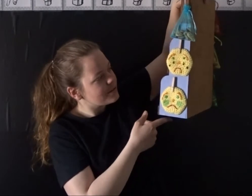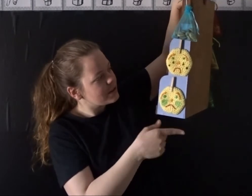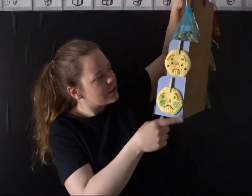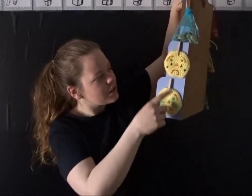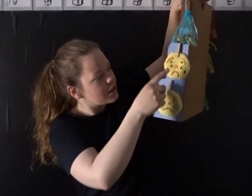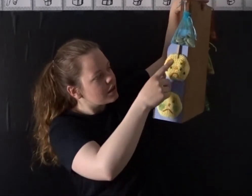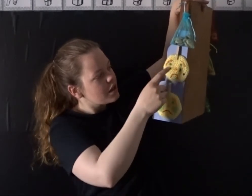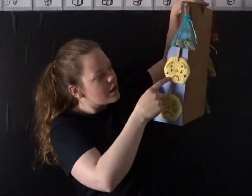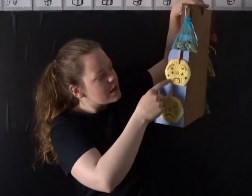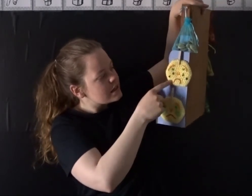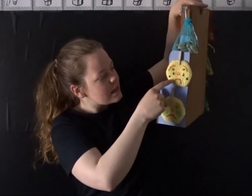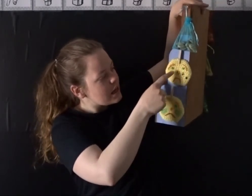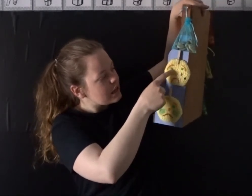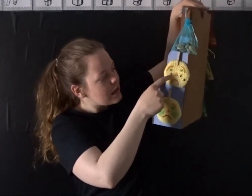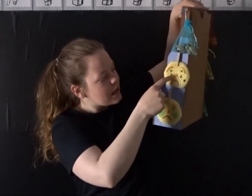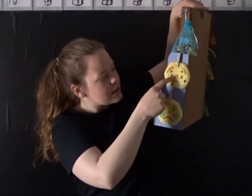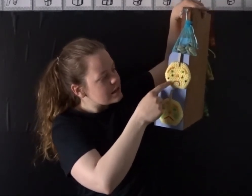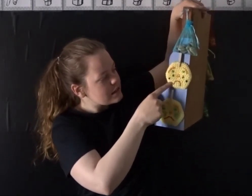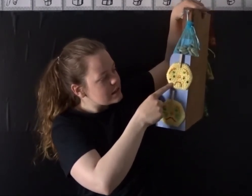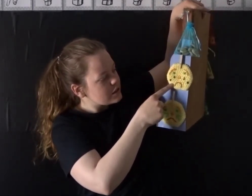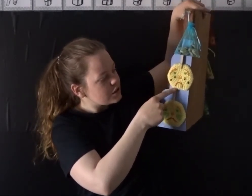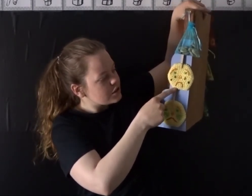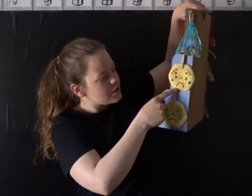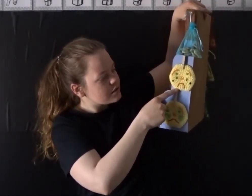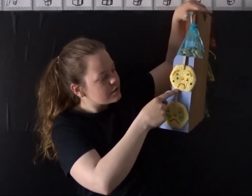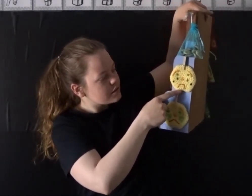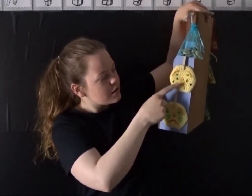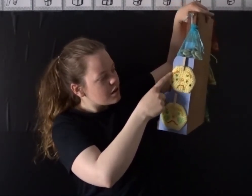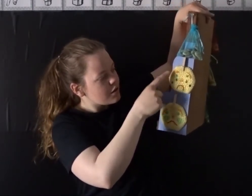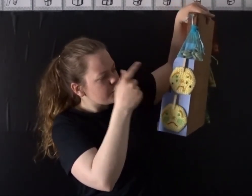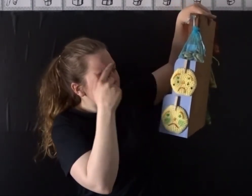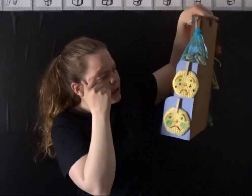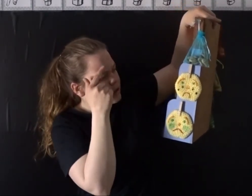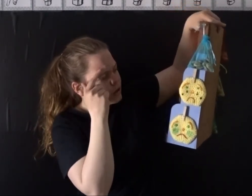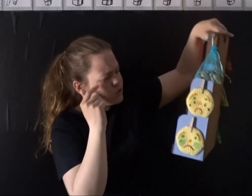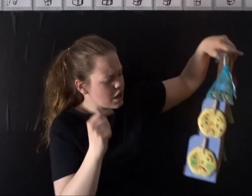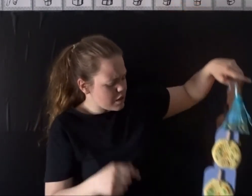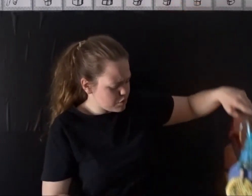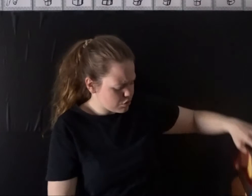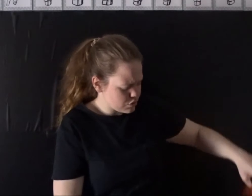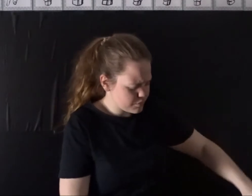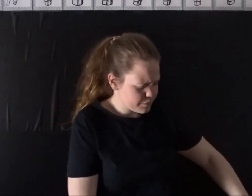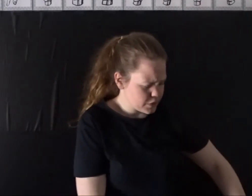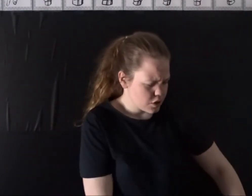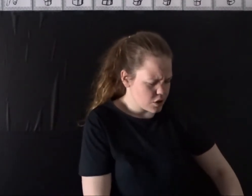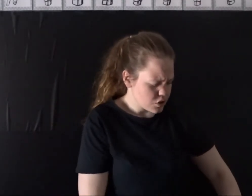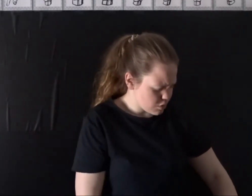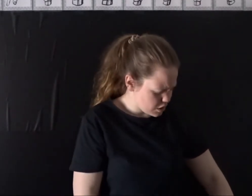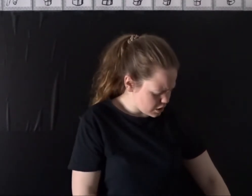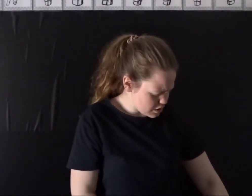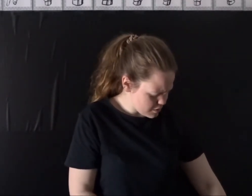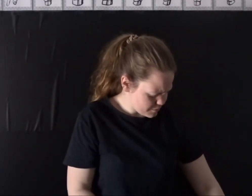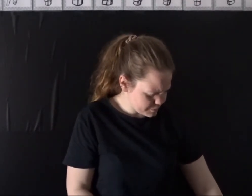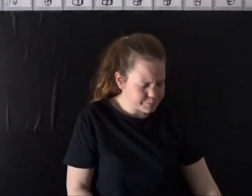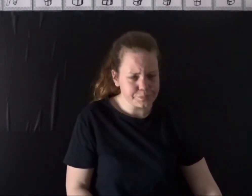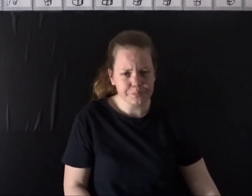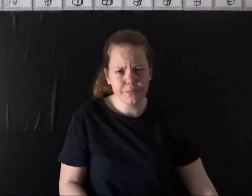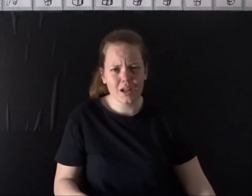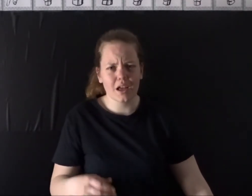feeling good. Sad has tears, a frown, and those eyebrows. So we're gonna kind